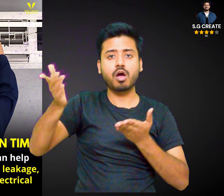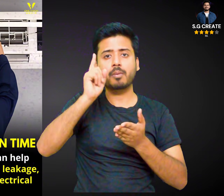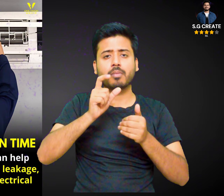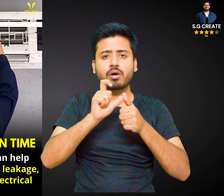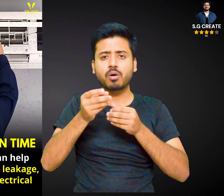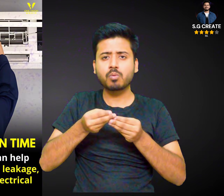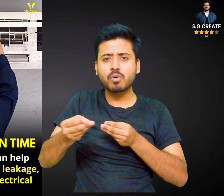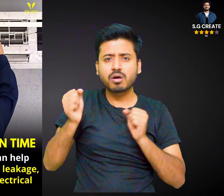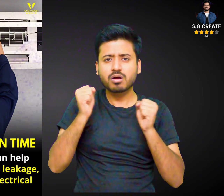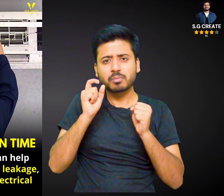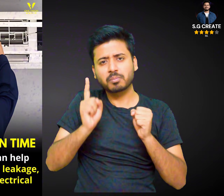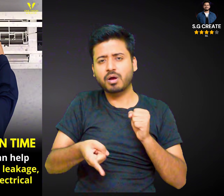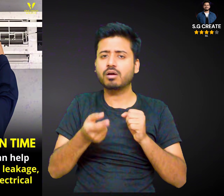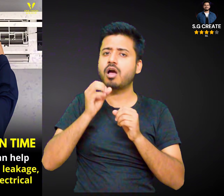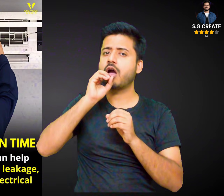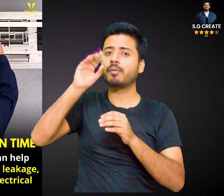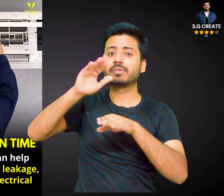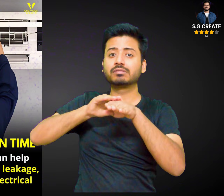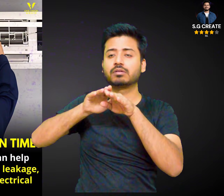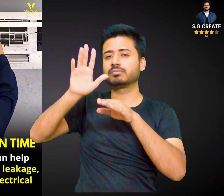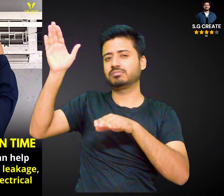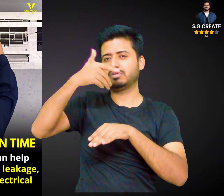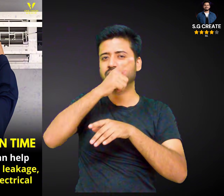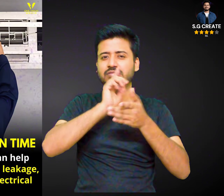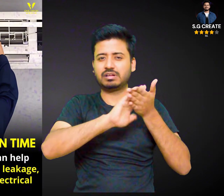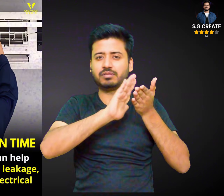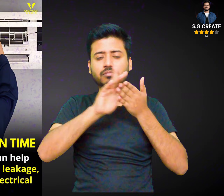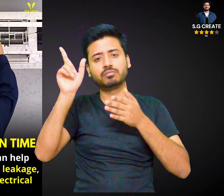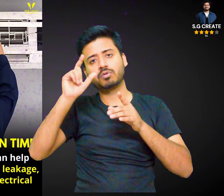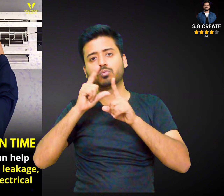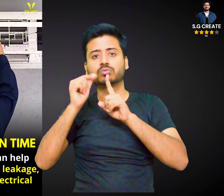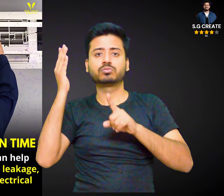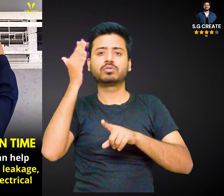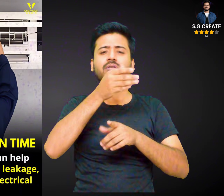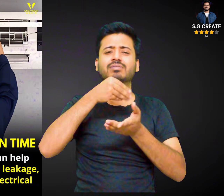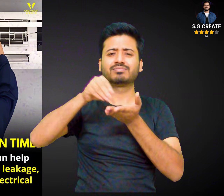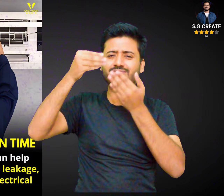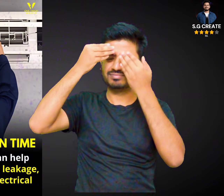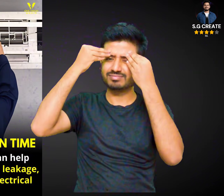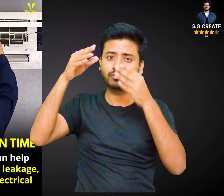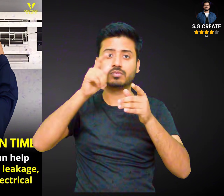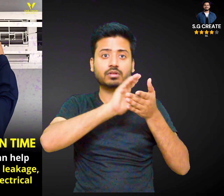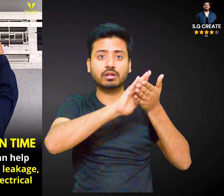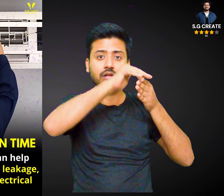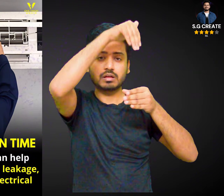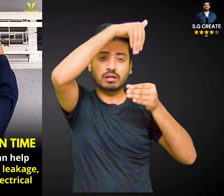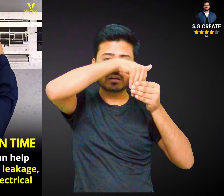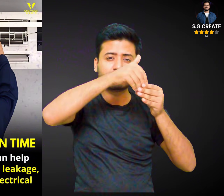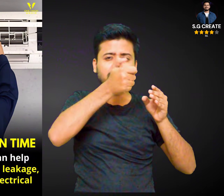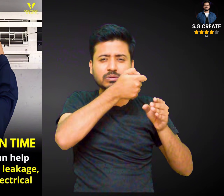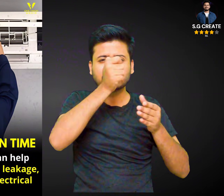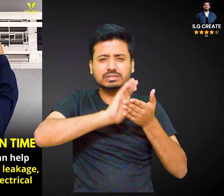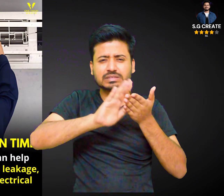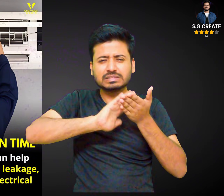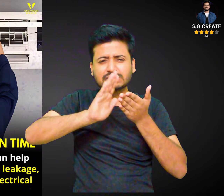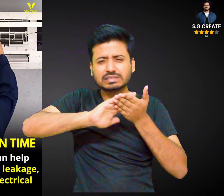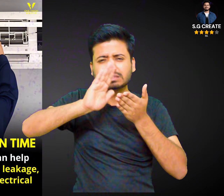circuit breaker. Proper wire gauges. Use thick, heavy-duty wiring rated for high amperage. Functional